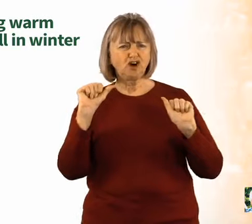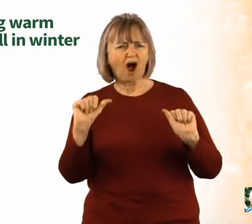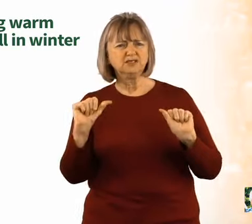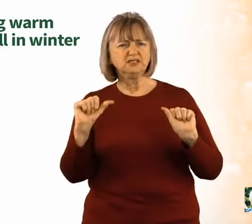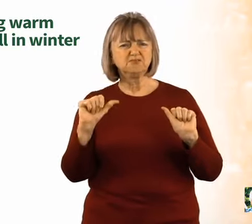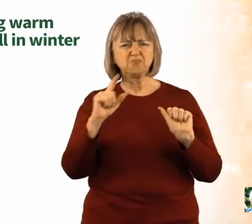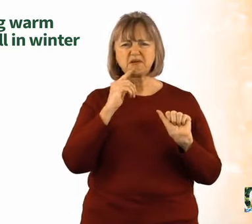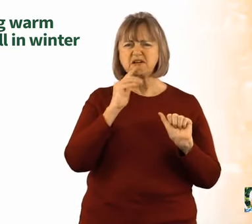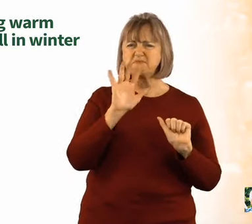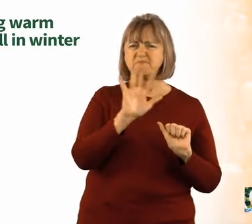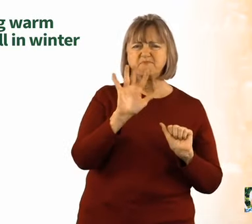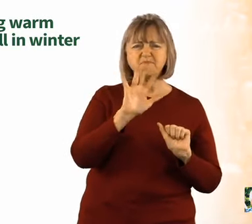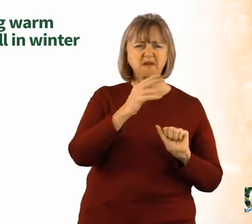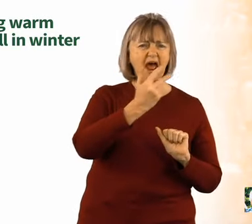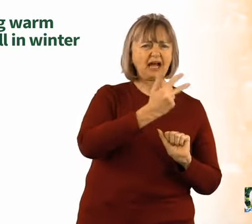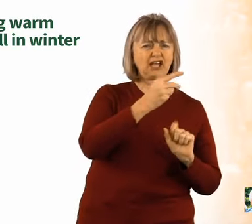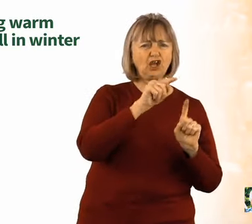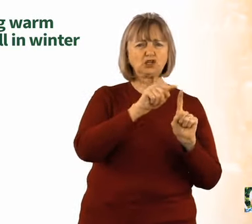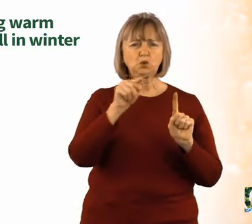22 degrees Celsius.